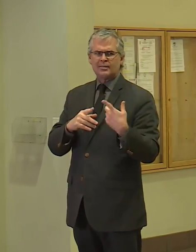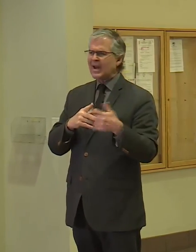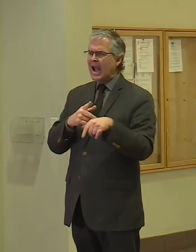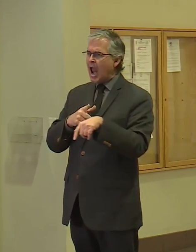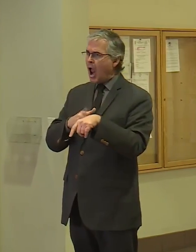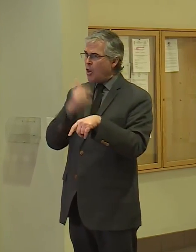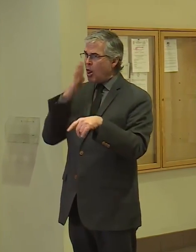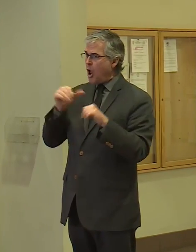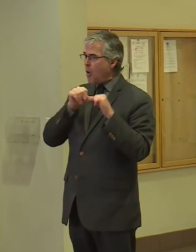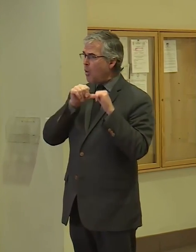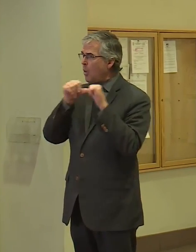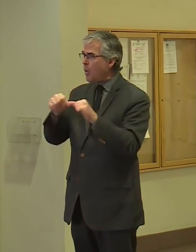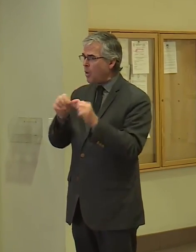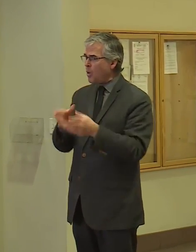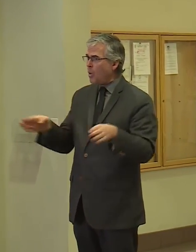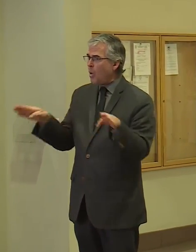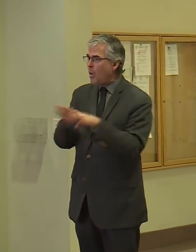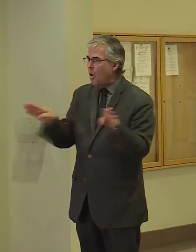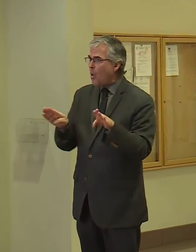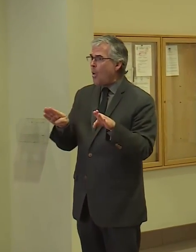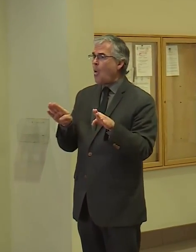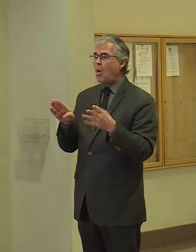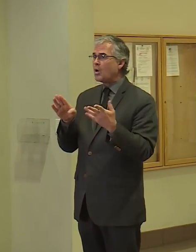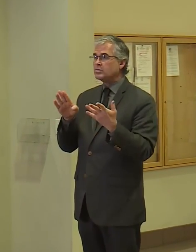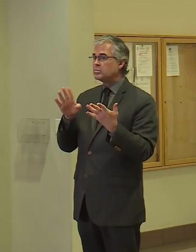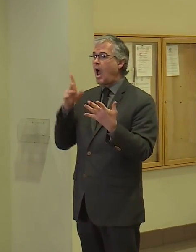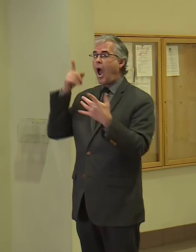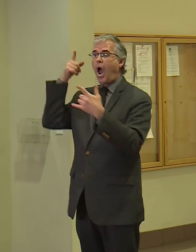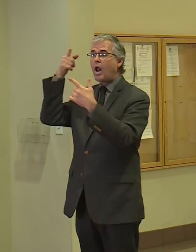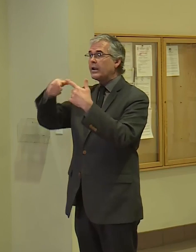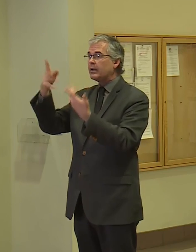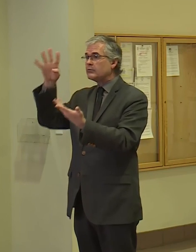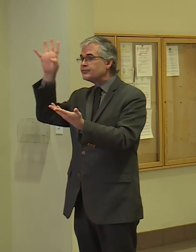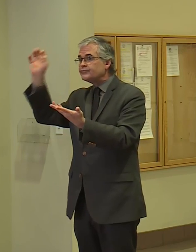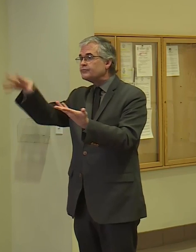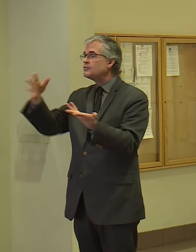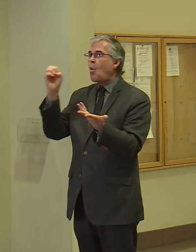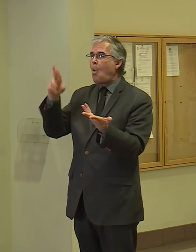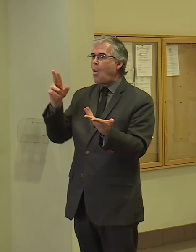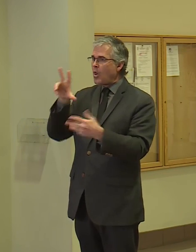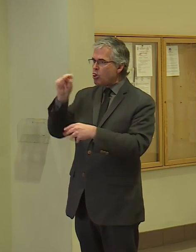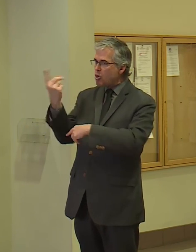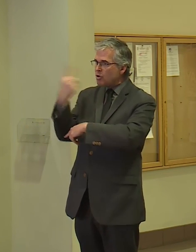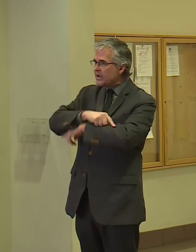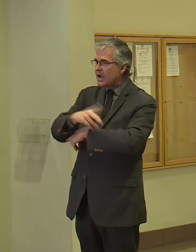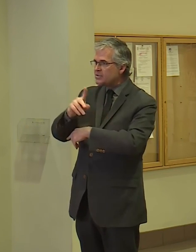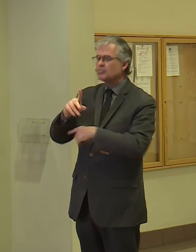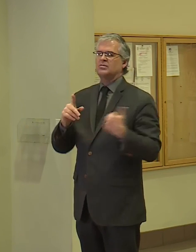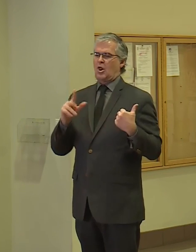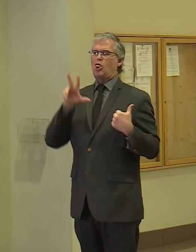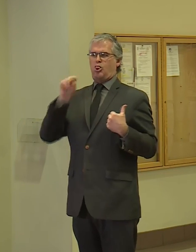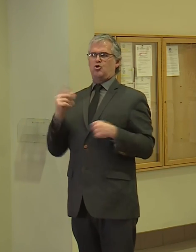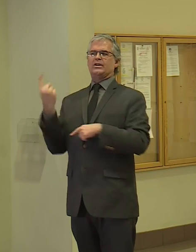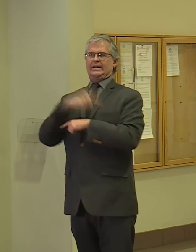this is for 30 days for all of them and we will reevaluate in 30 days